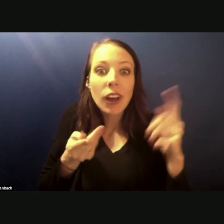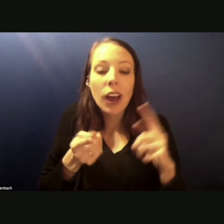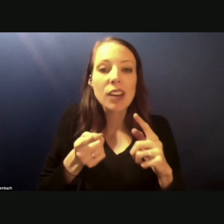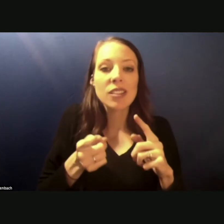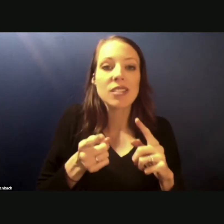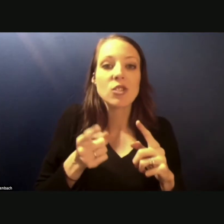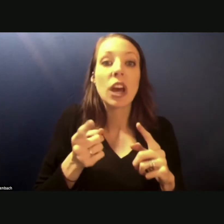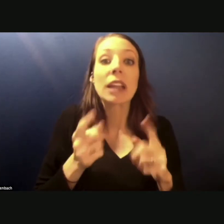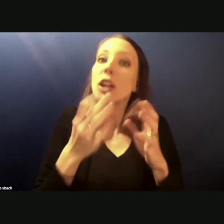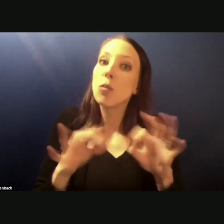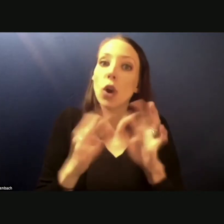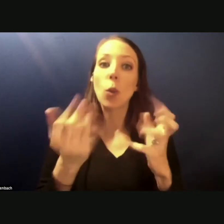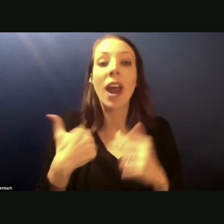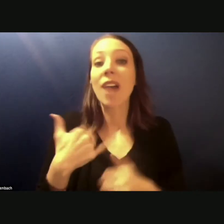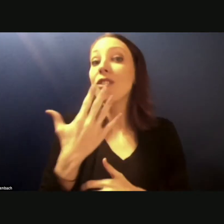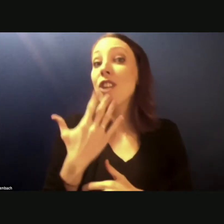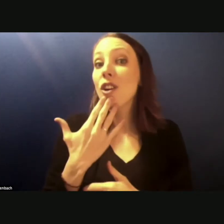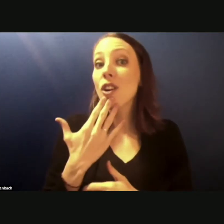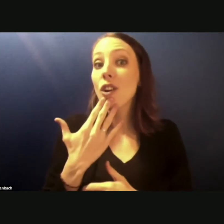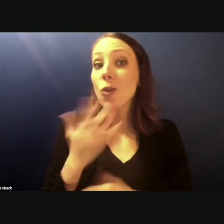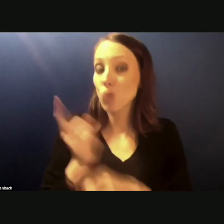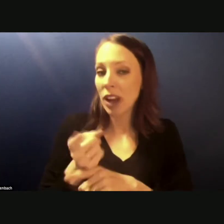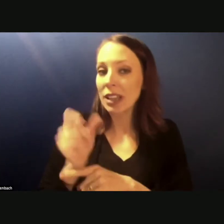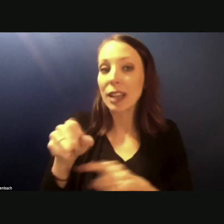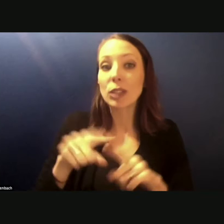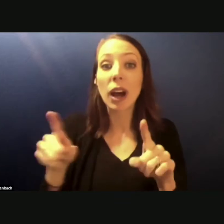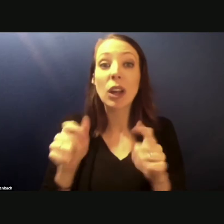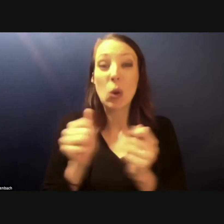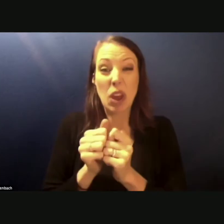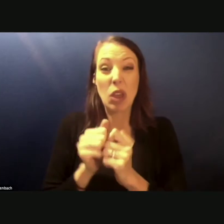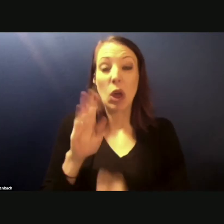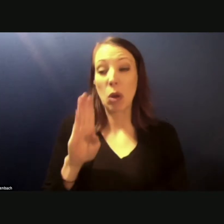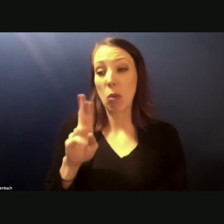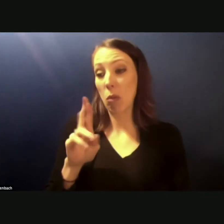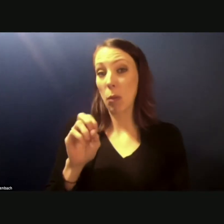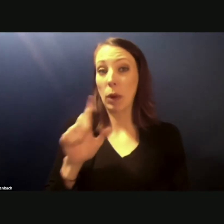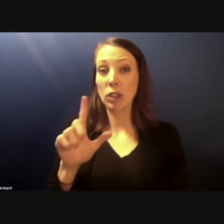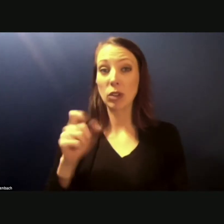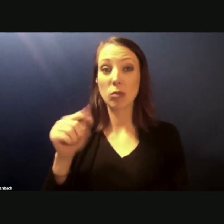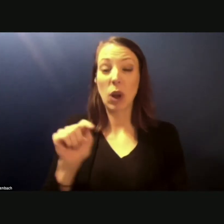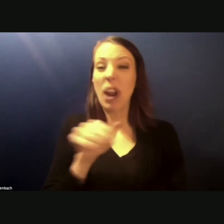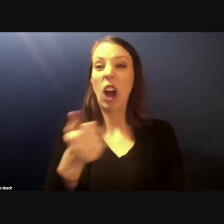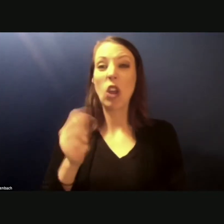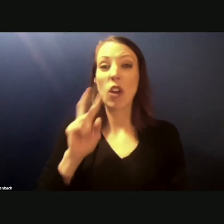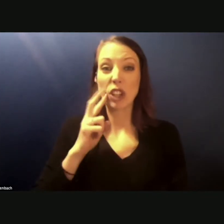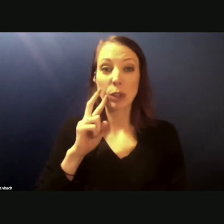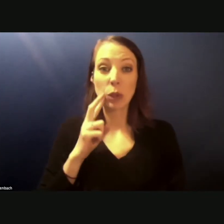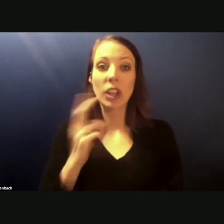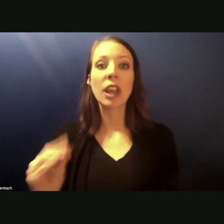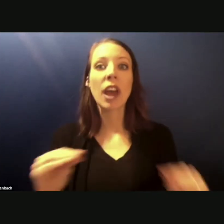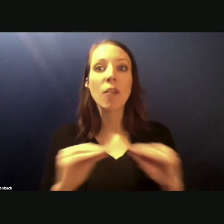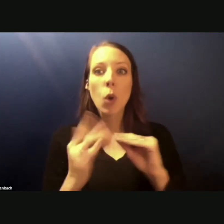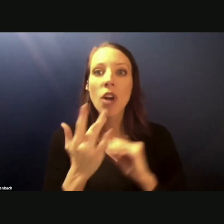that's important. But with Brussels sprouts and some of the cruciferous veggies, they get so much more